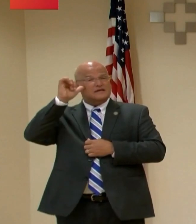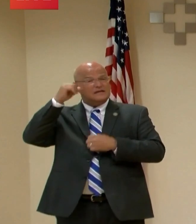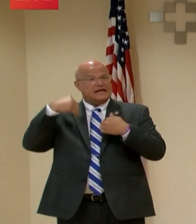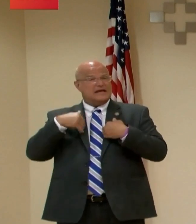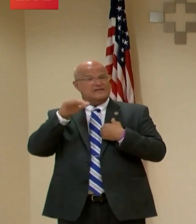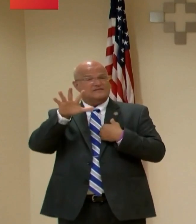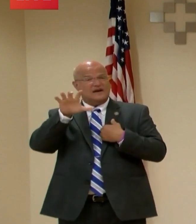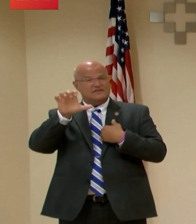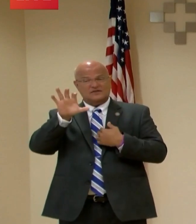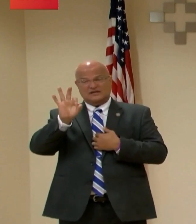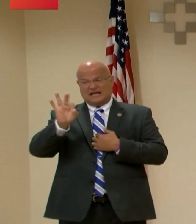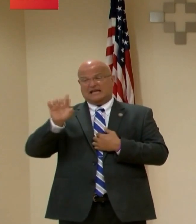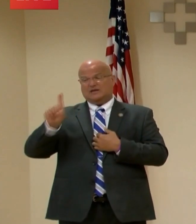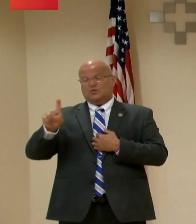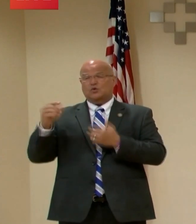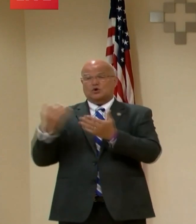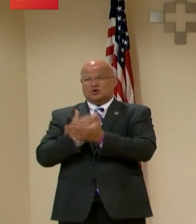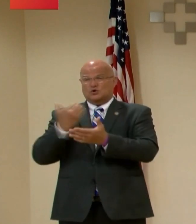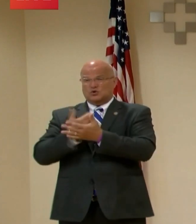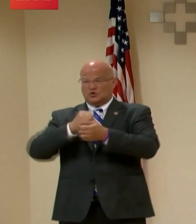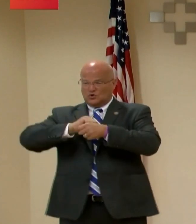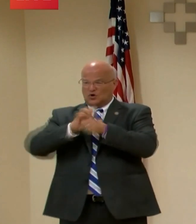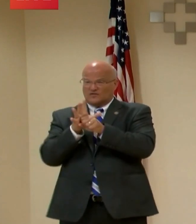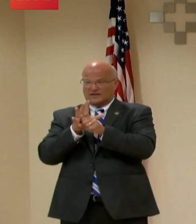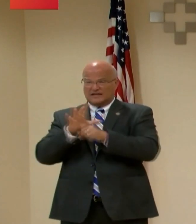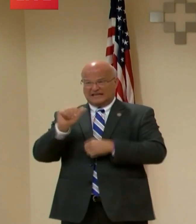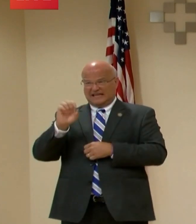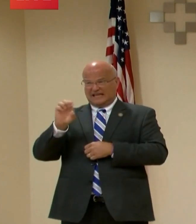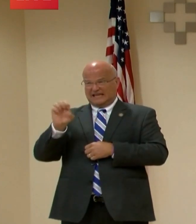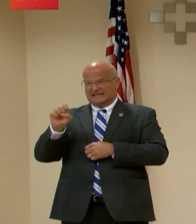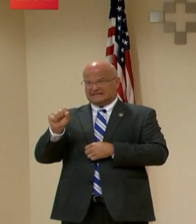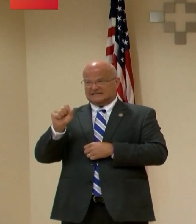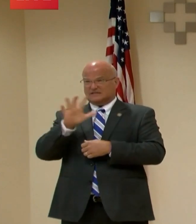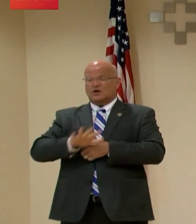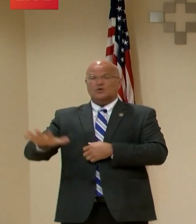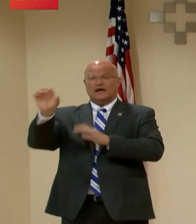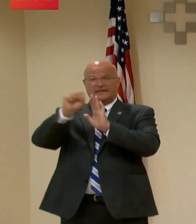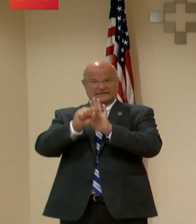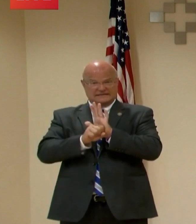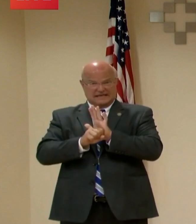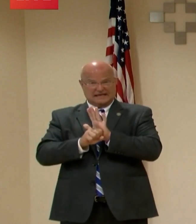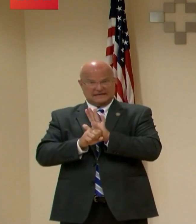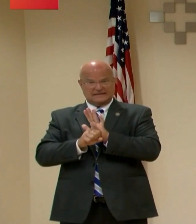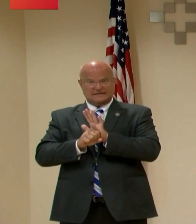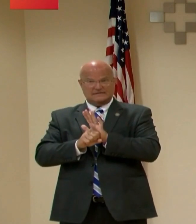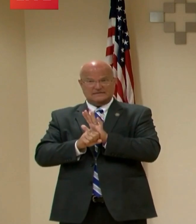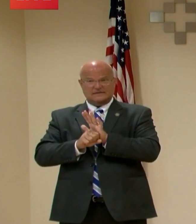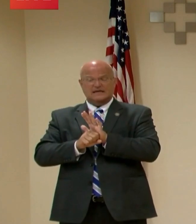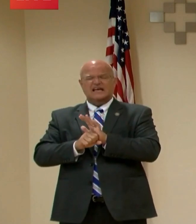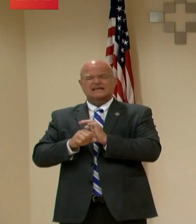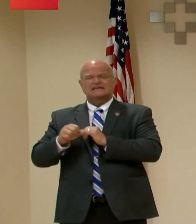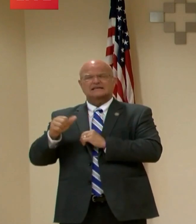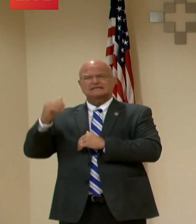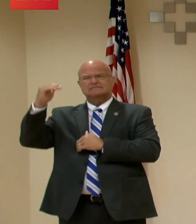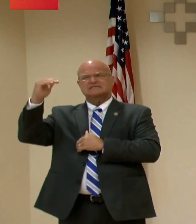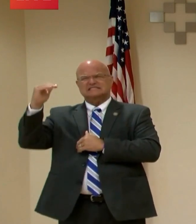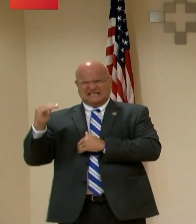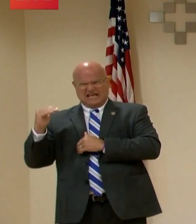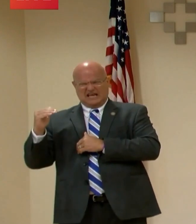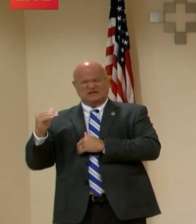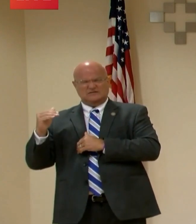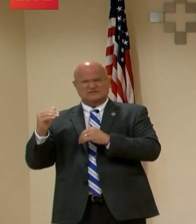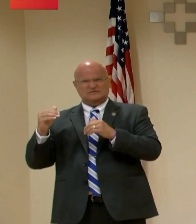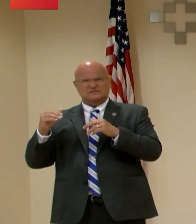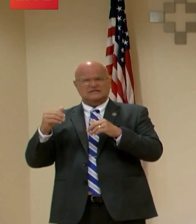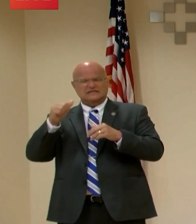had 591 new COVID-19 cases across the state. This is down, of course, from the previous day